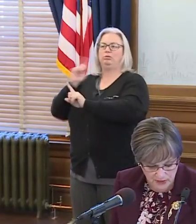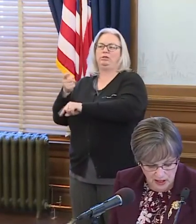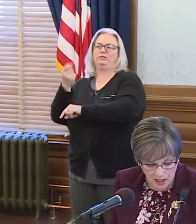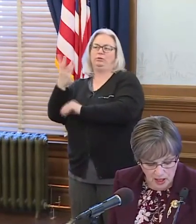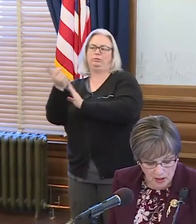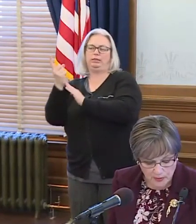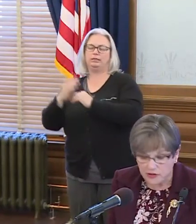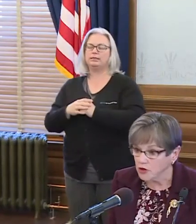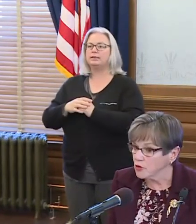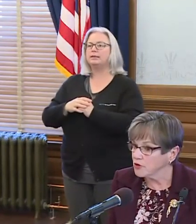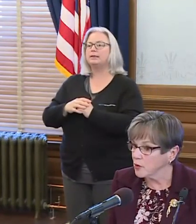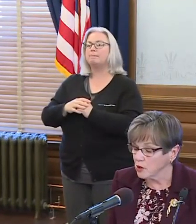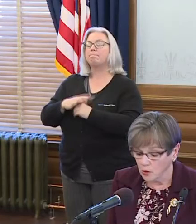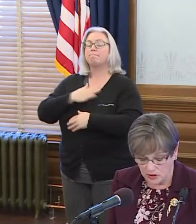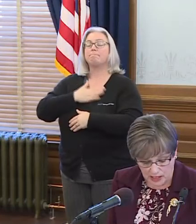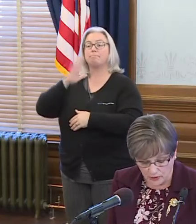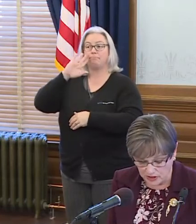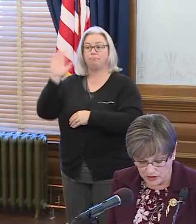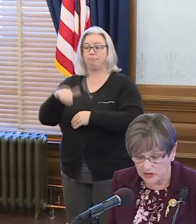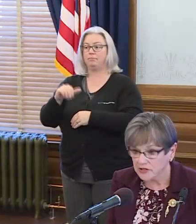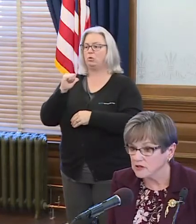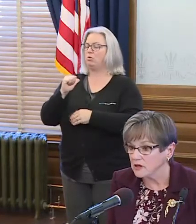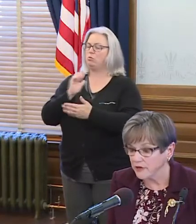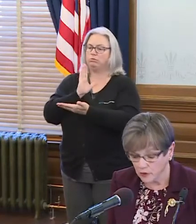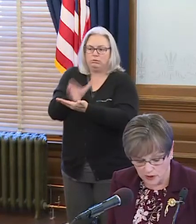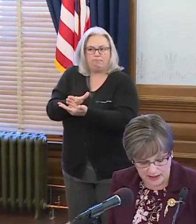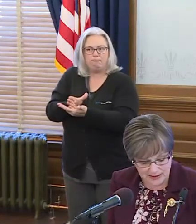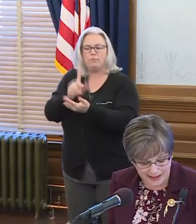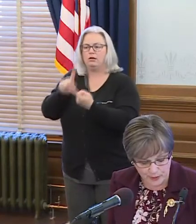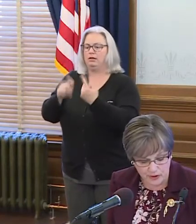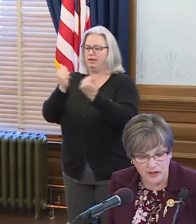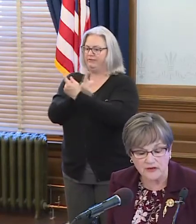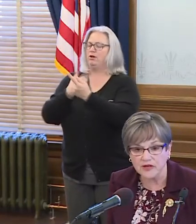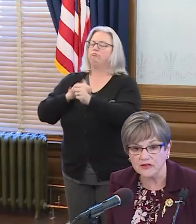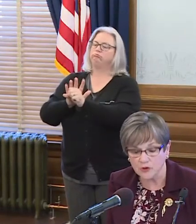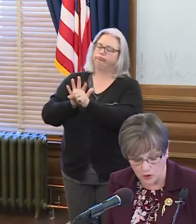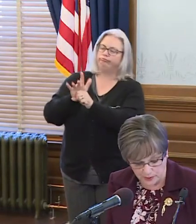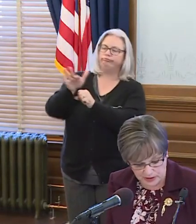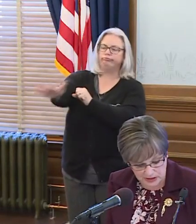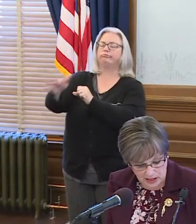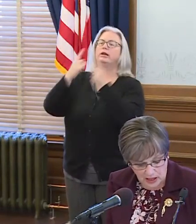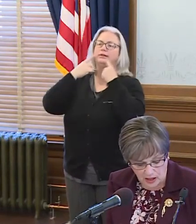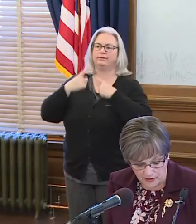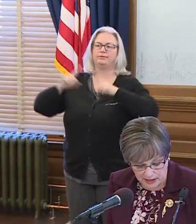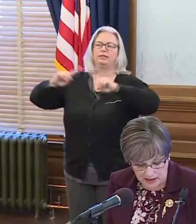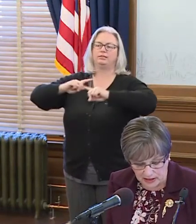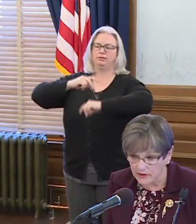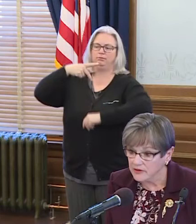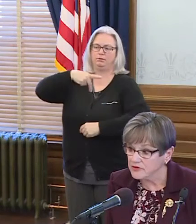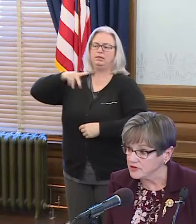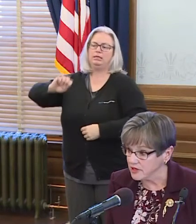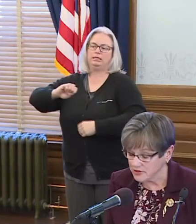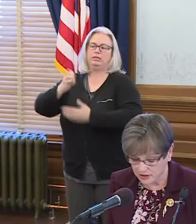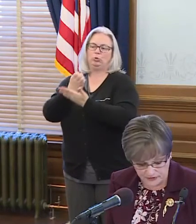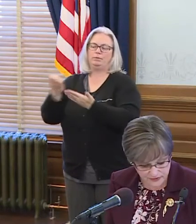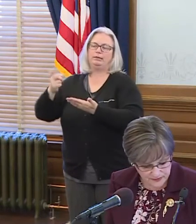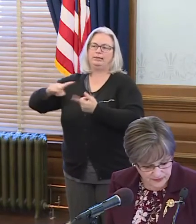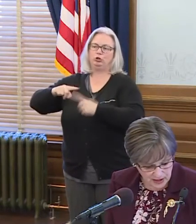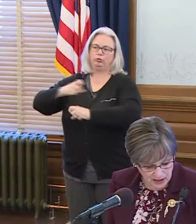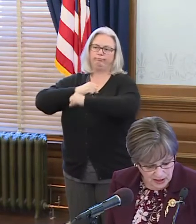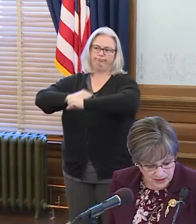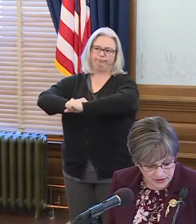moments. Please know that we will not rest until everyone has ample and effective equipment they need to stay